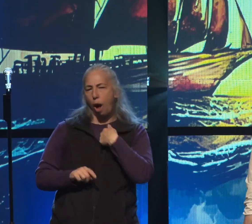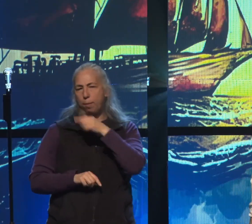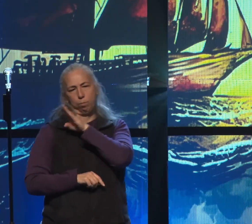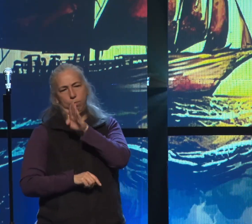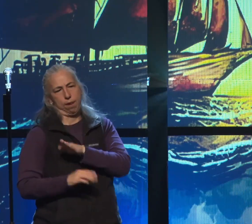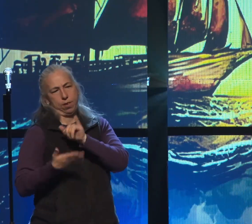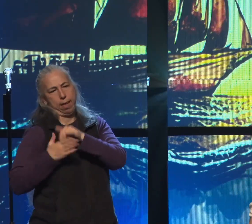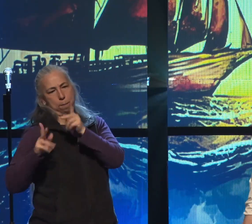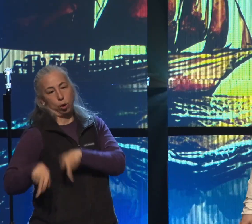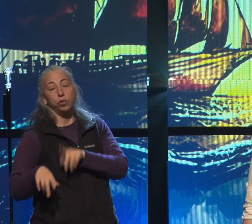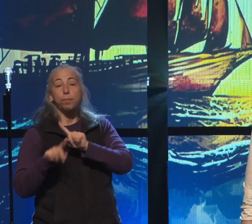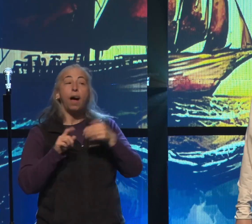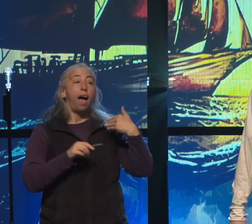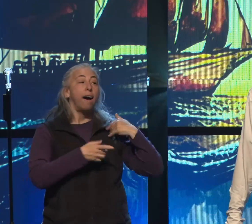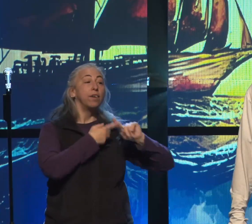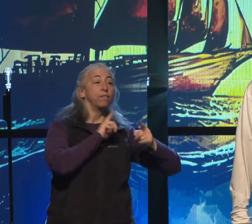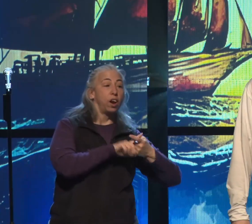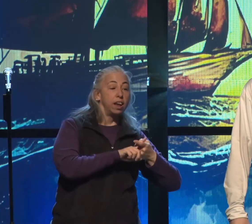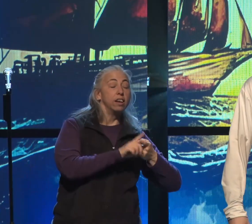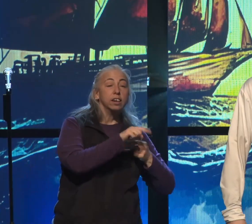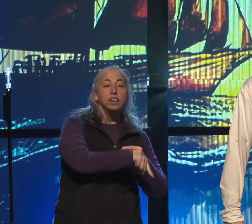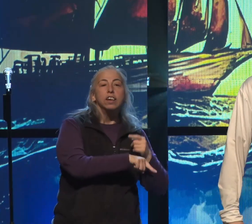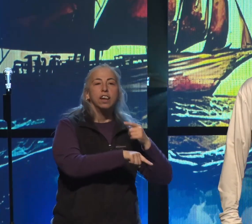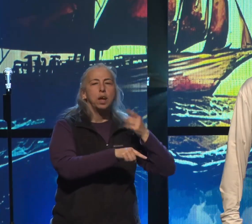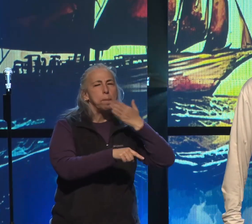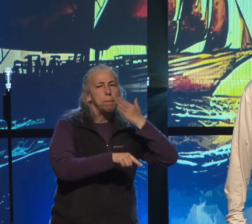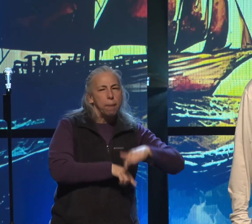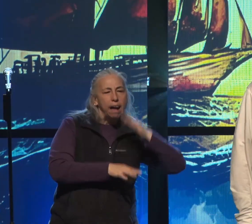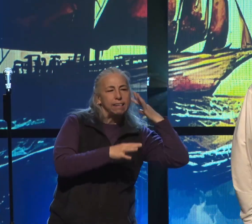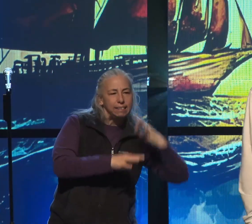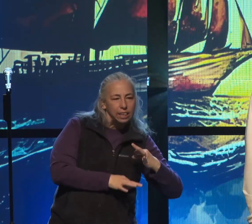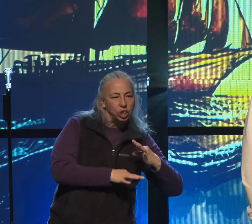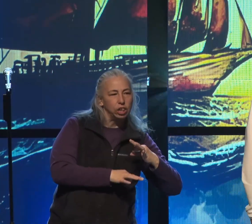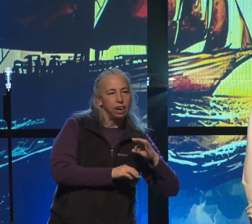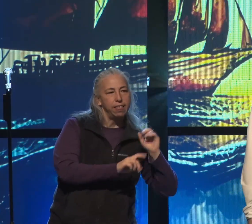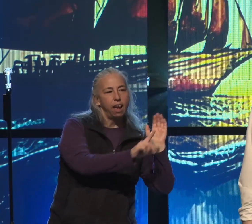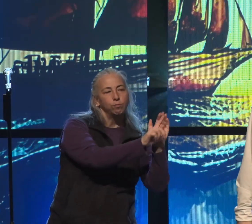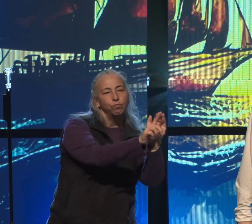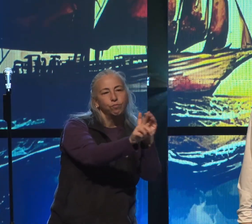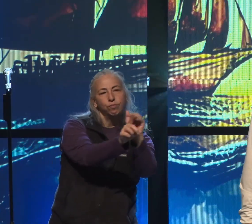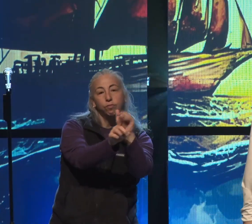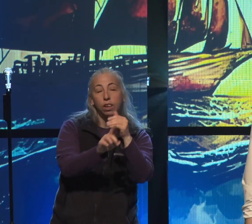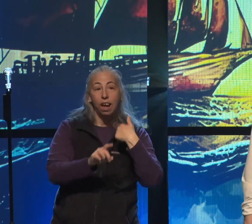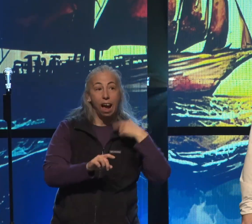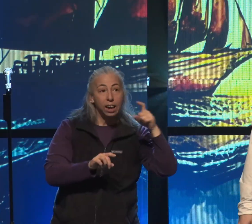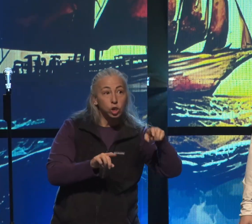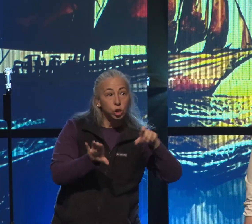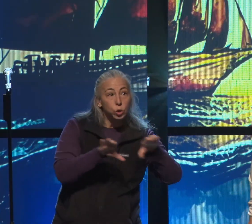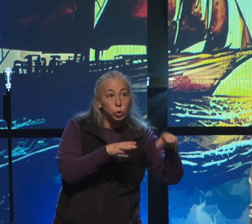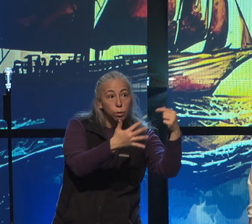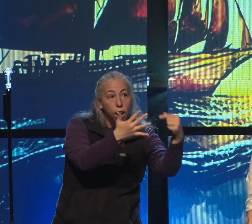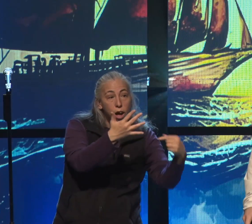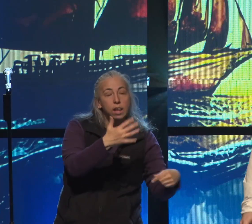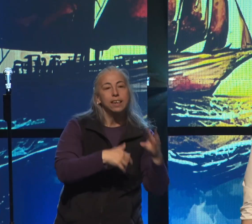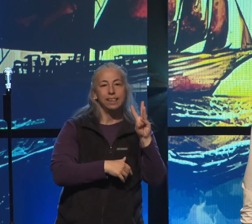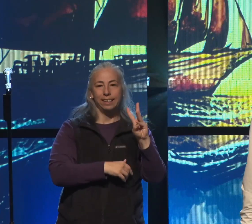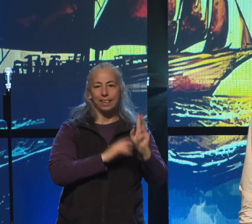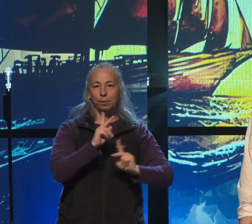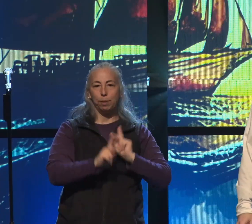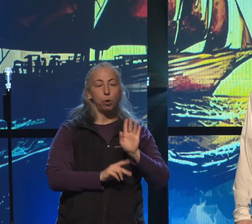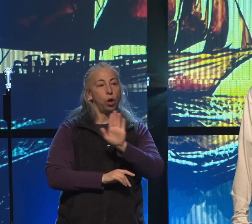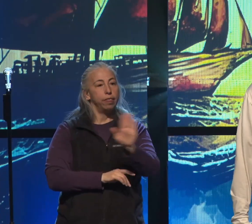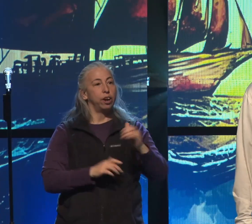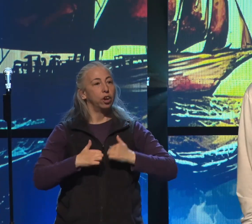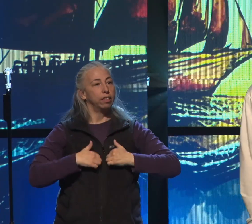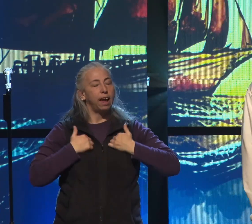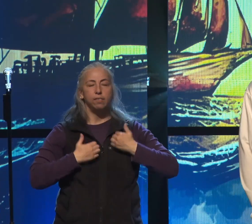the friend who wants to make a bad decision, and they come and ask 7 of their friends, hey, should I do this? 6 out of the 7 whose lives are